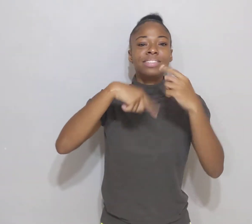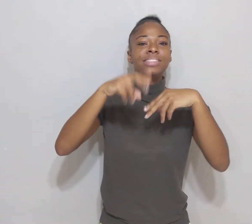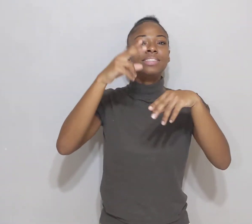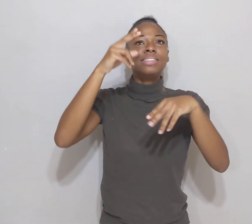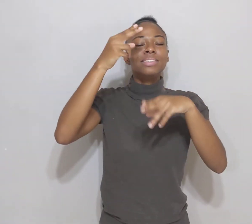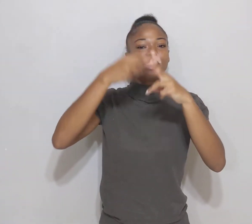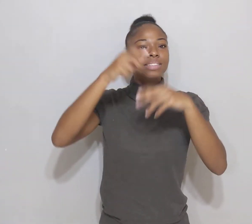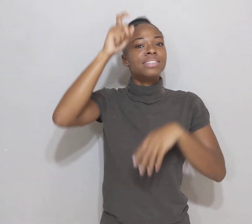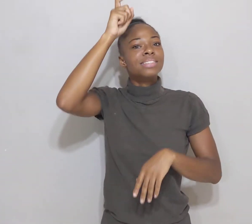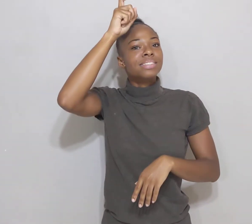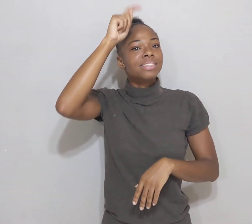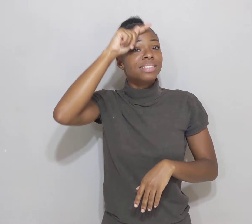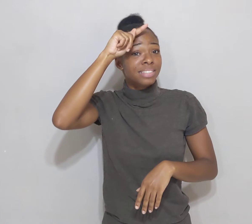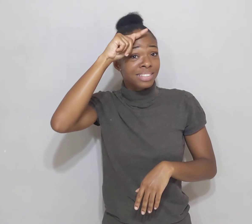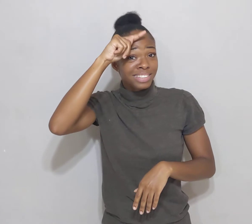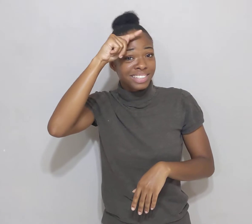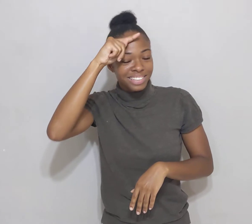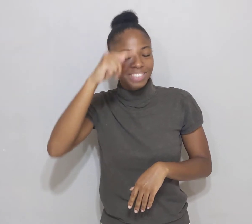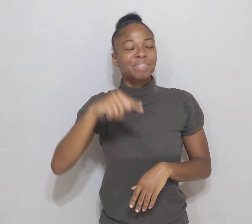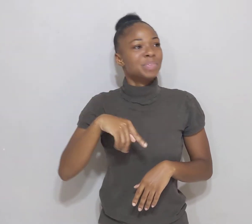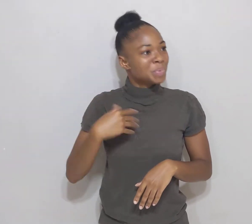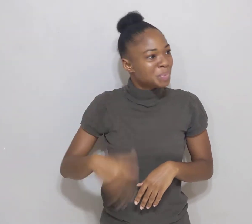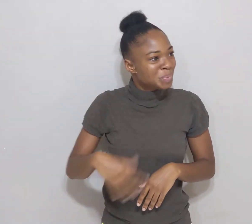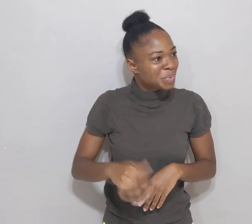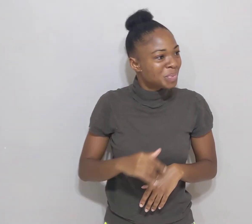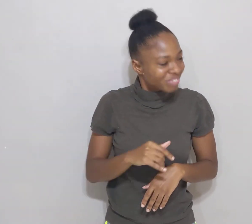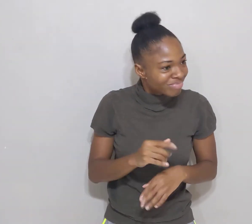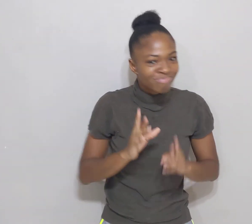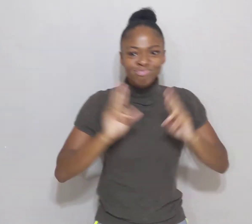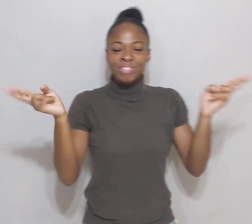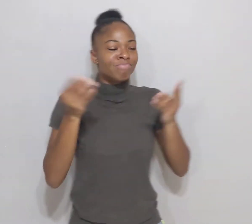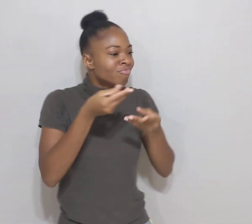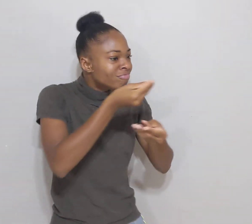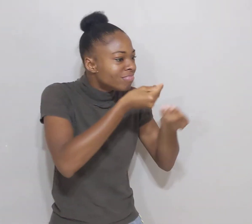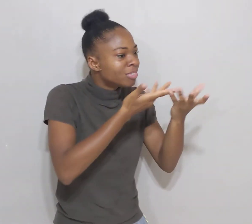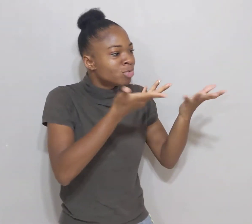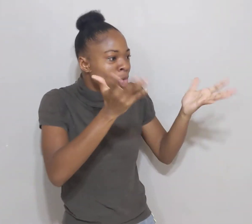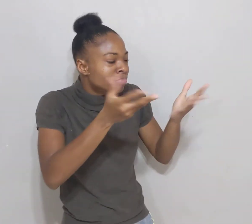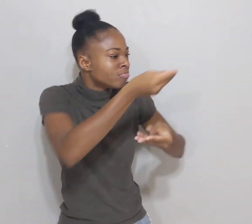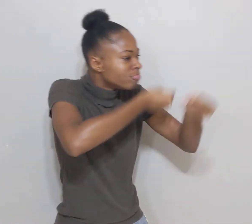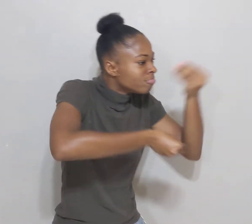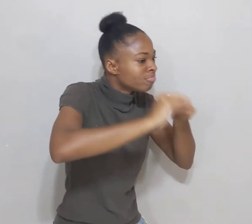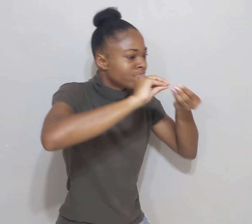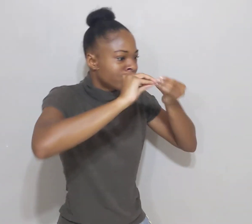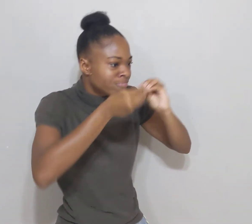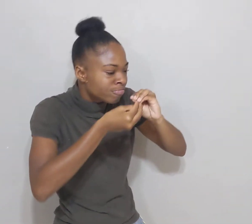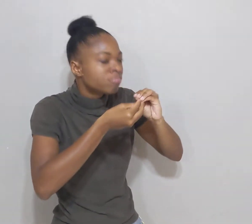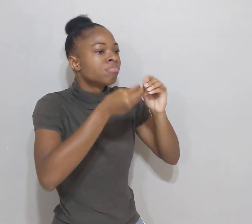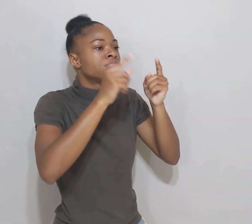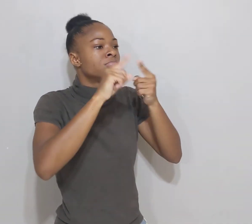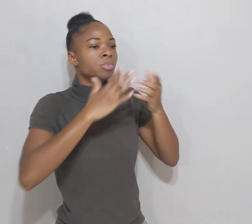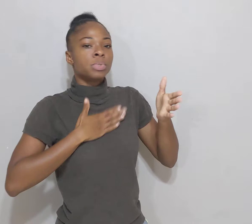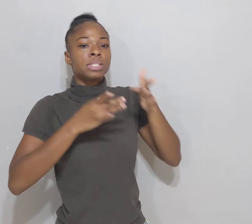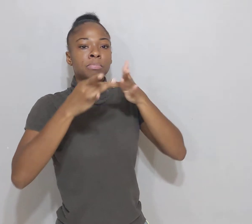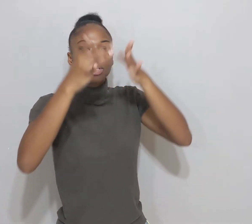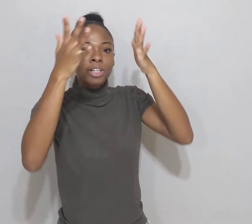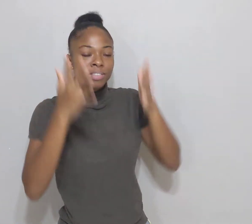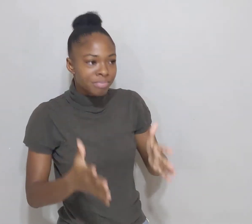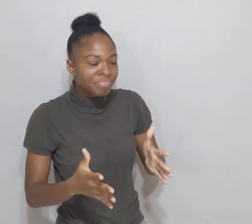His name is Kiran. That's how you sign his name. So we were talking and exchanged